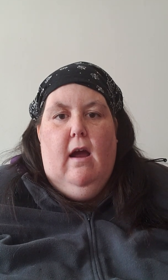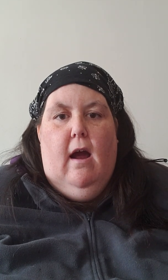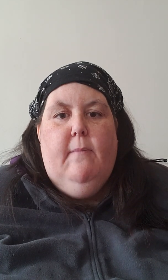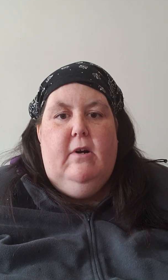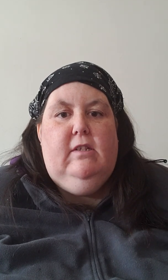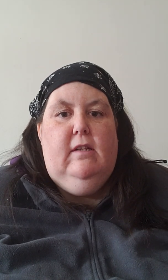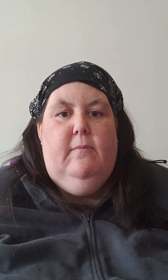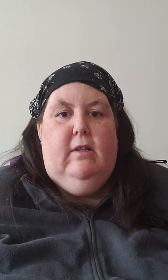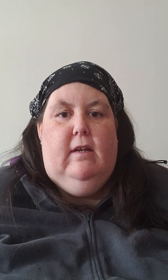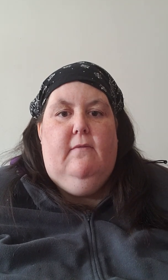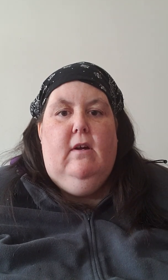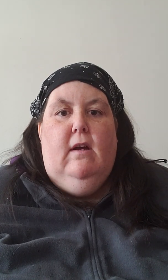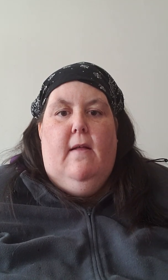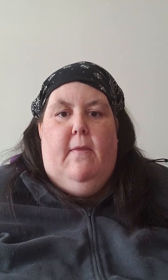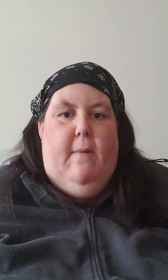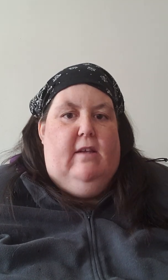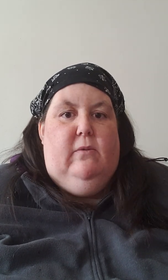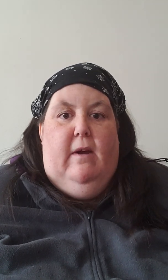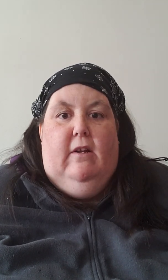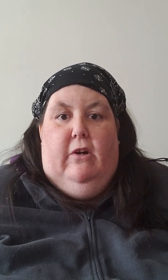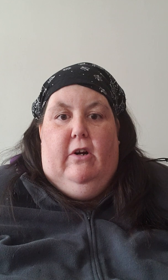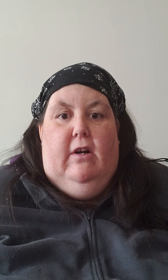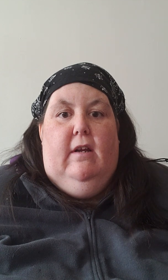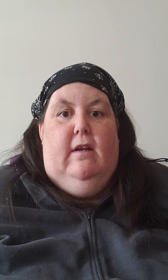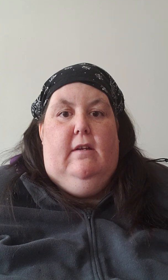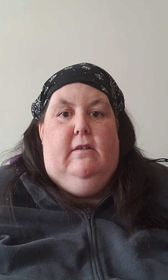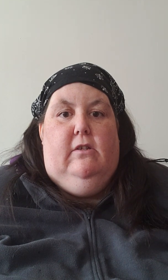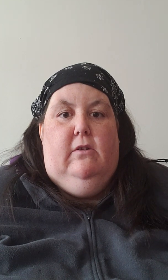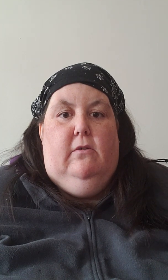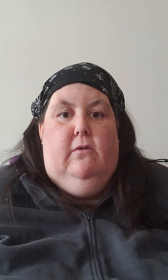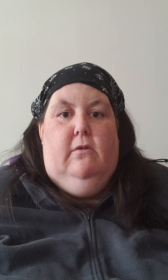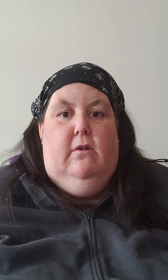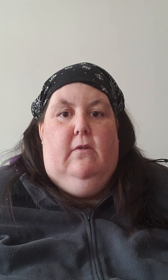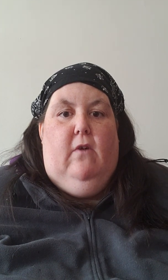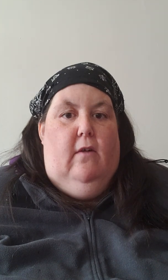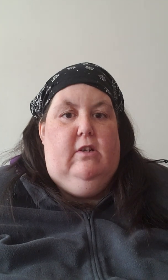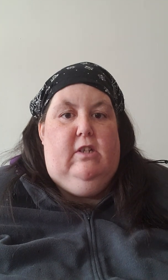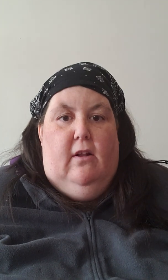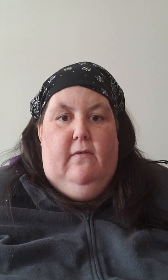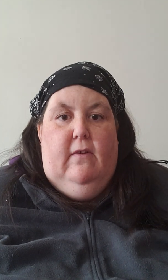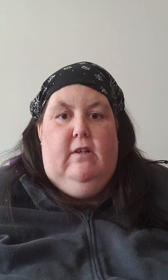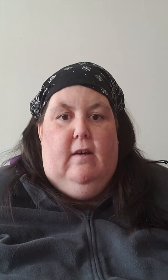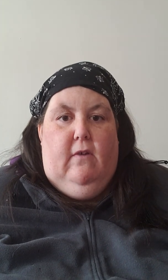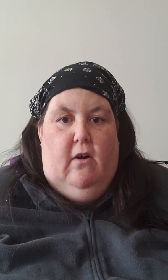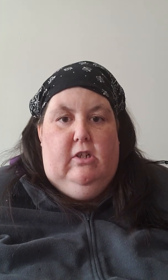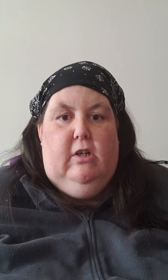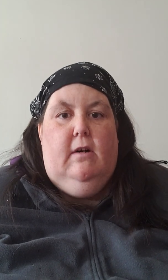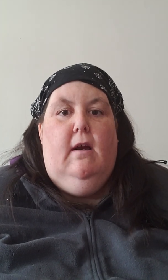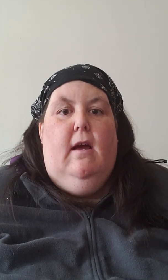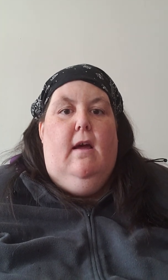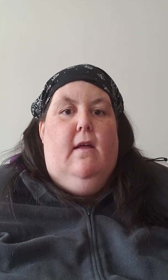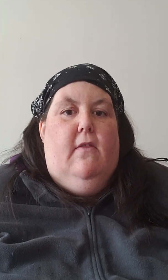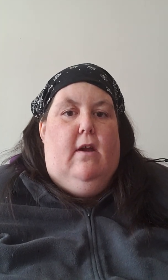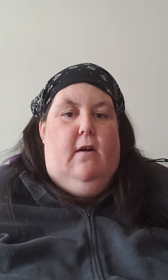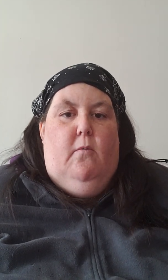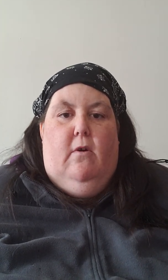I personally believe the best way to learn is to involve yourself in the deaf culture. They are more